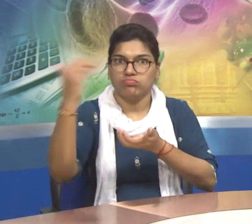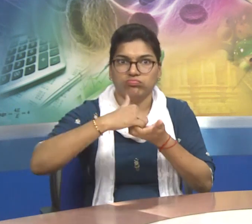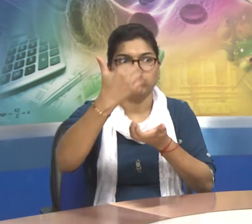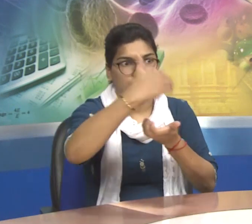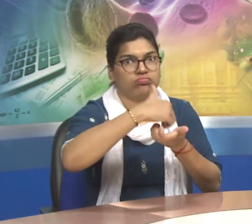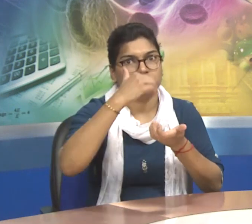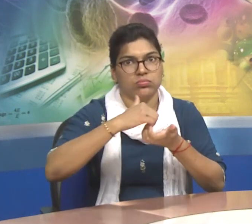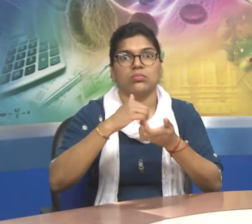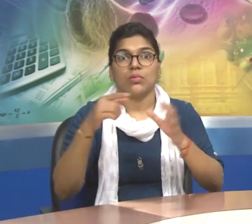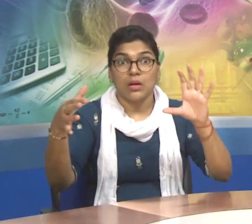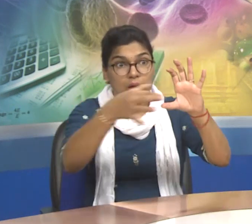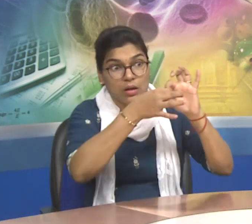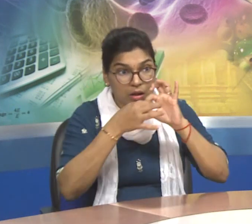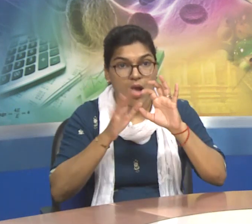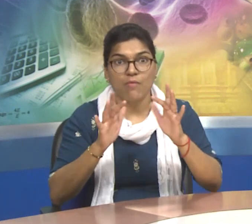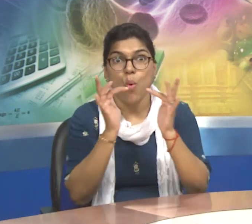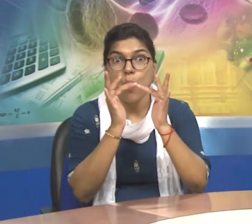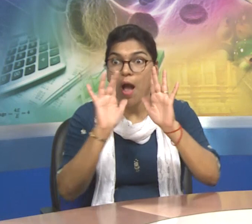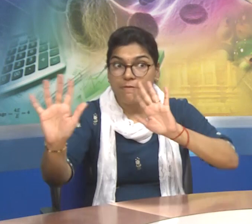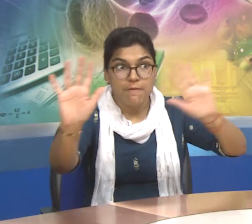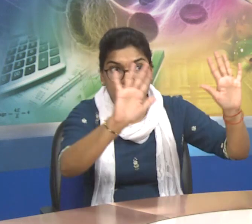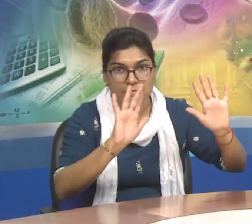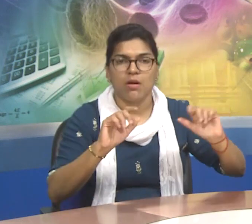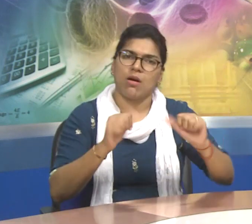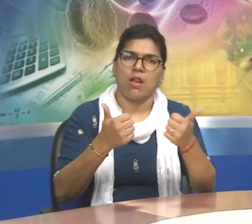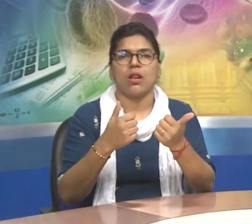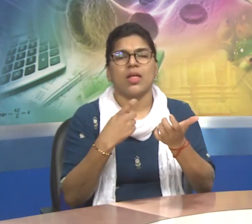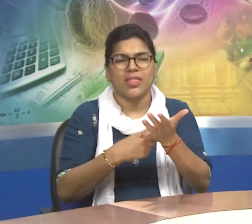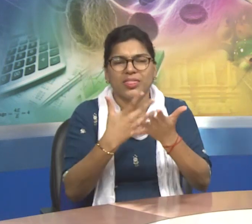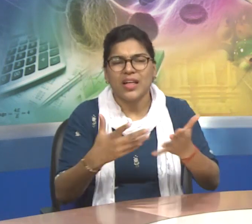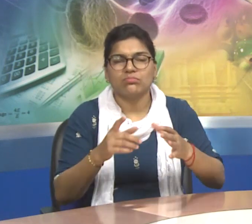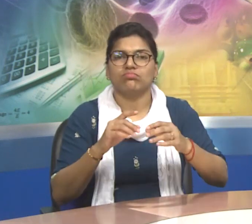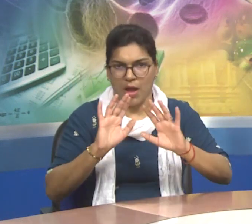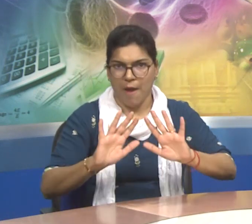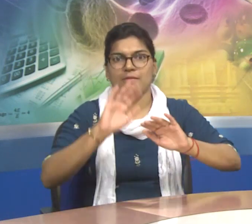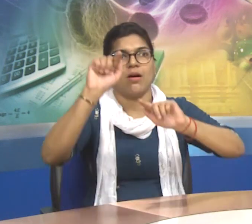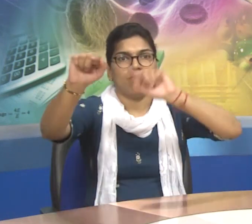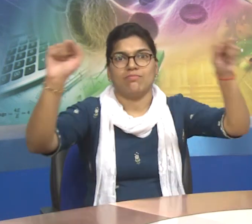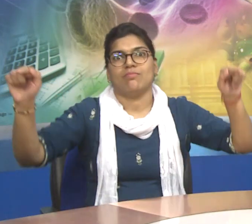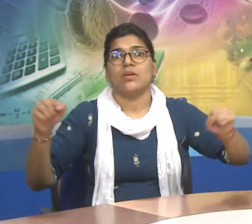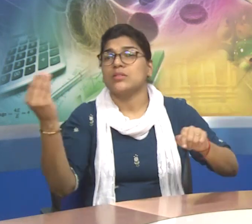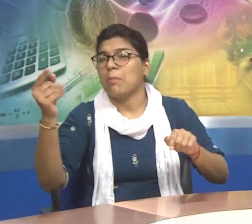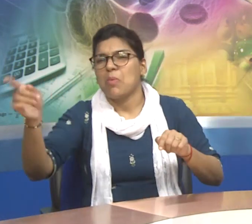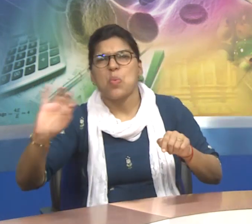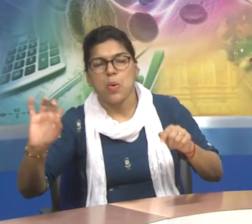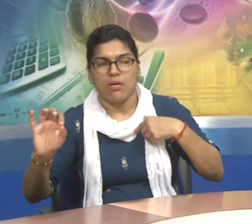They form consortia and networks to share online resources